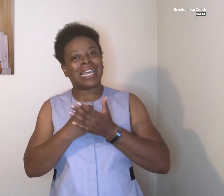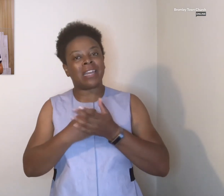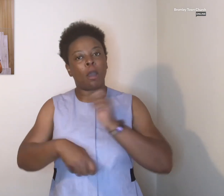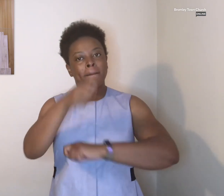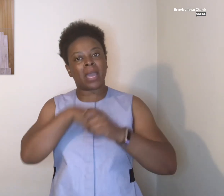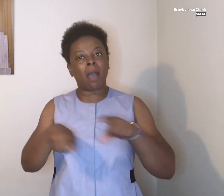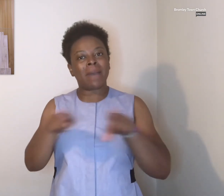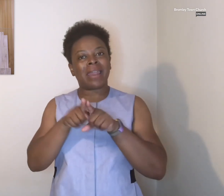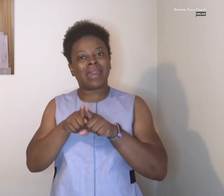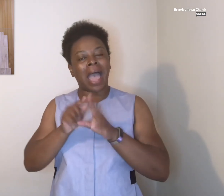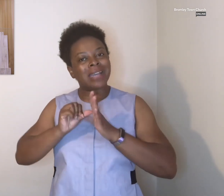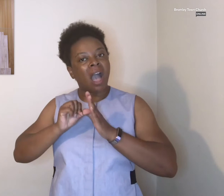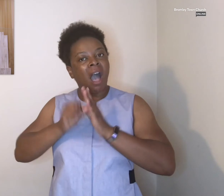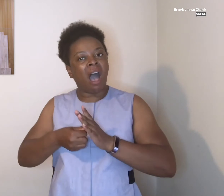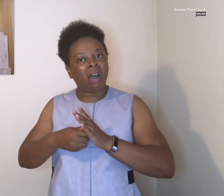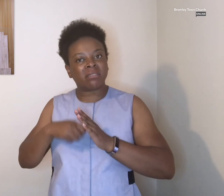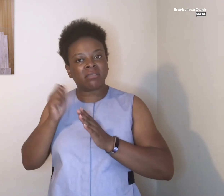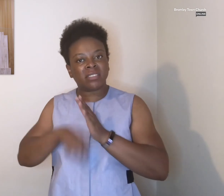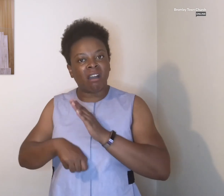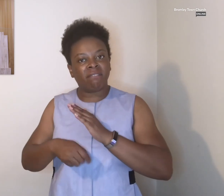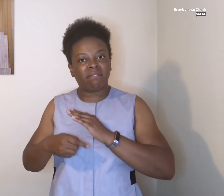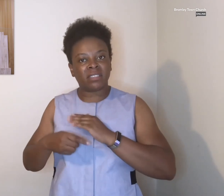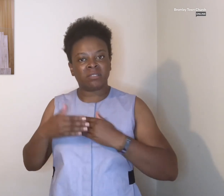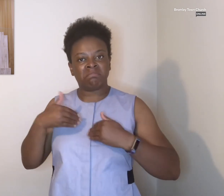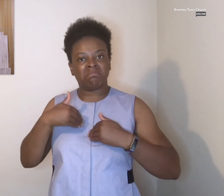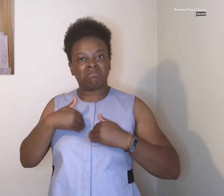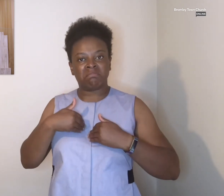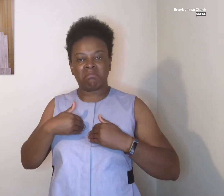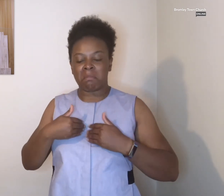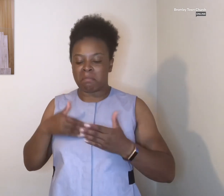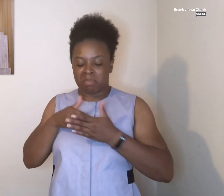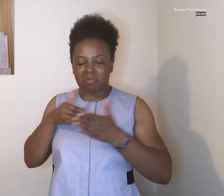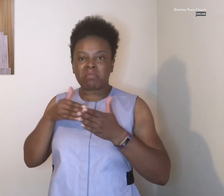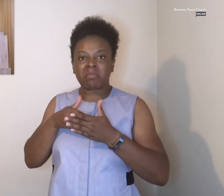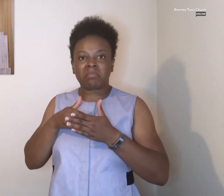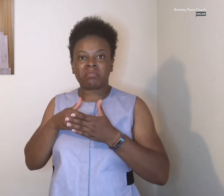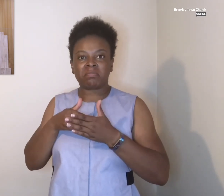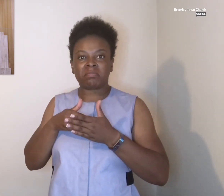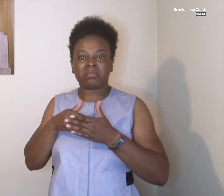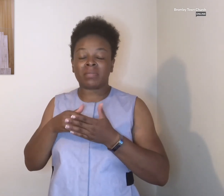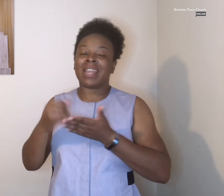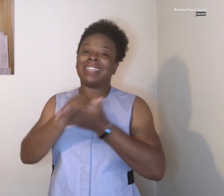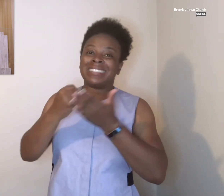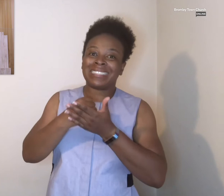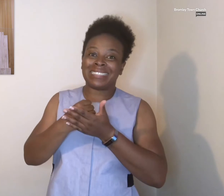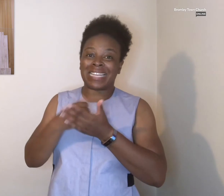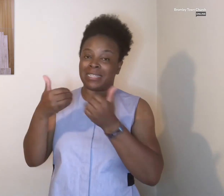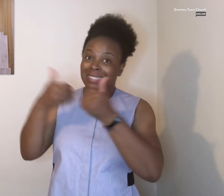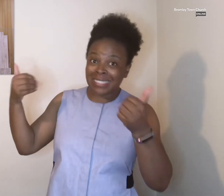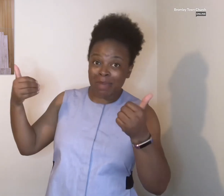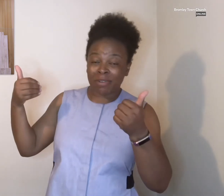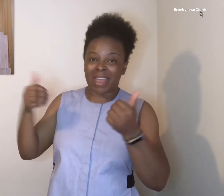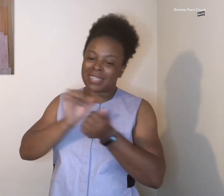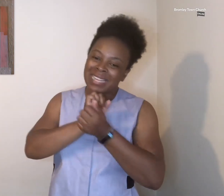minds so that we carry on sinning and we have no conscience. Sin separates, sin enslaves, sin hardens,